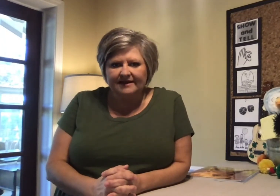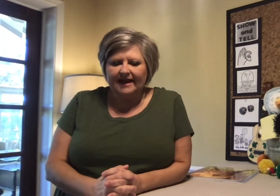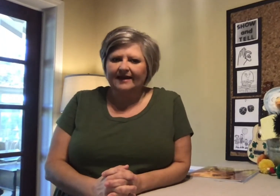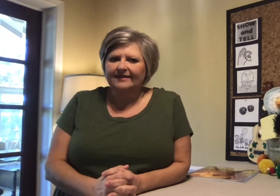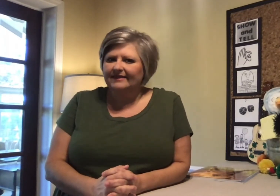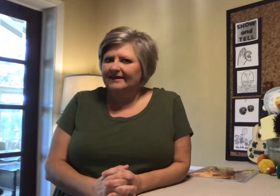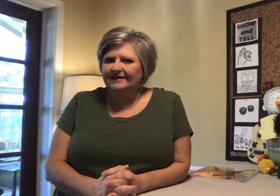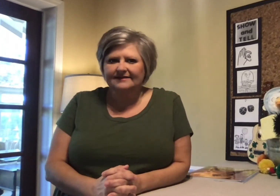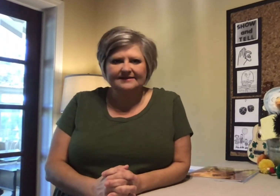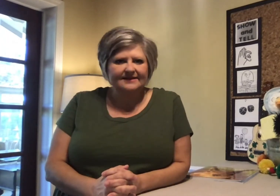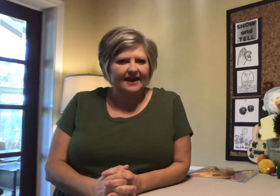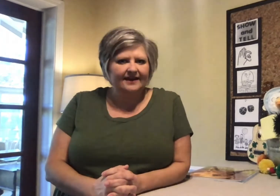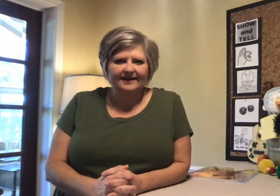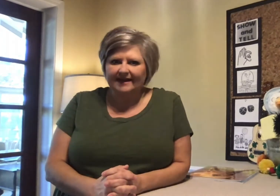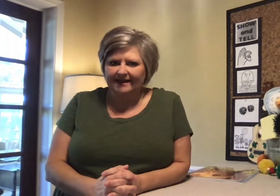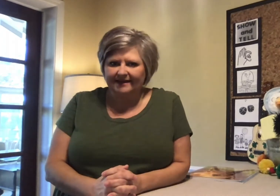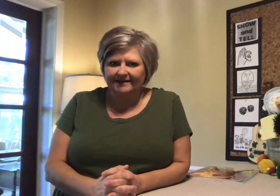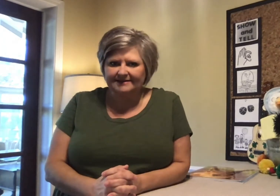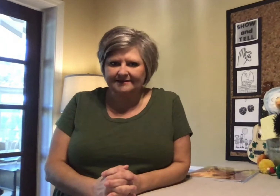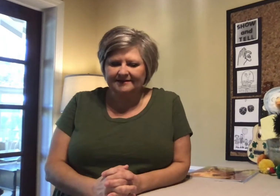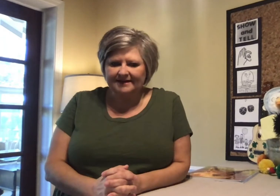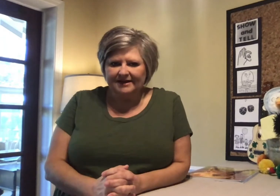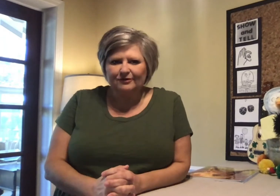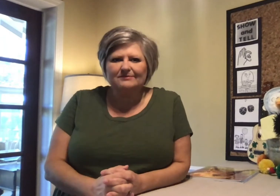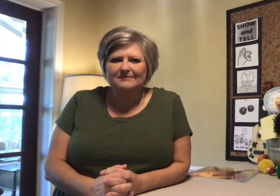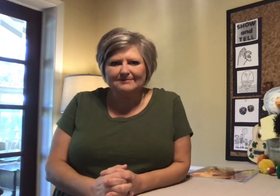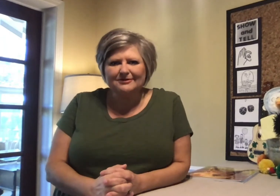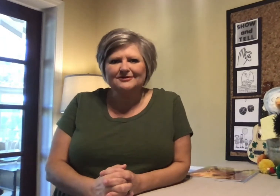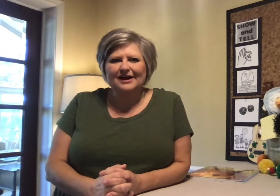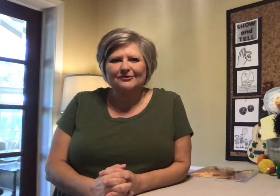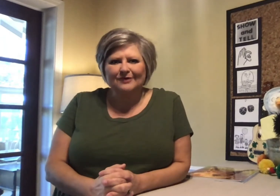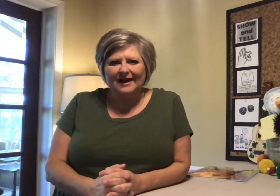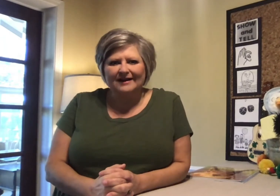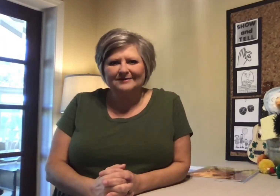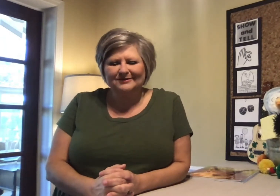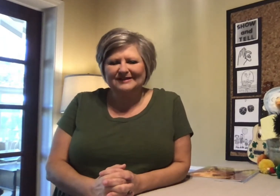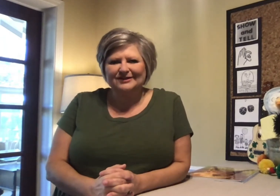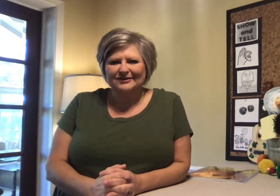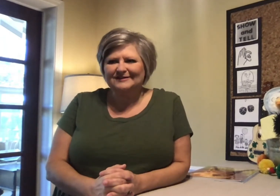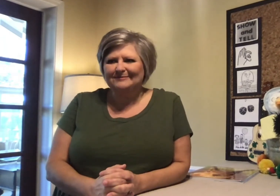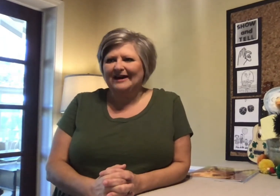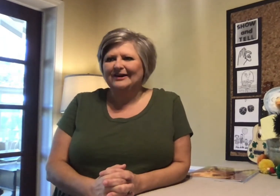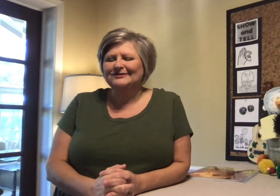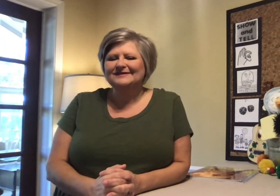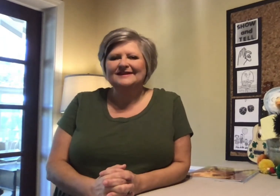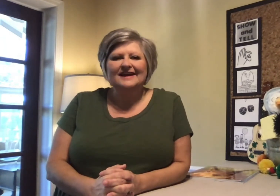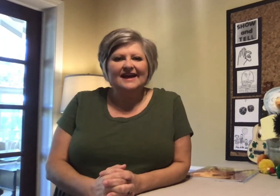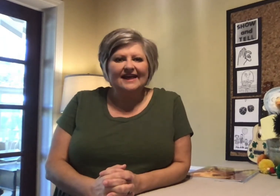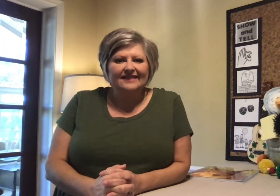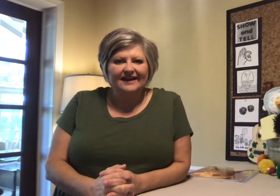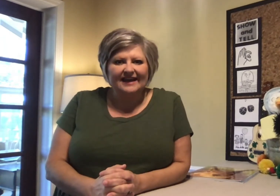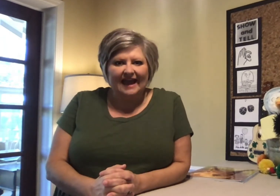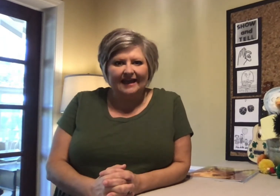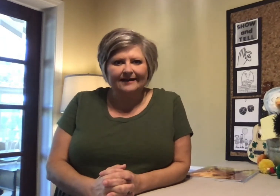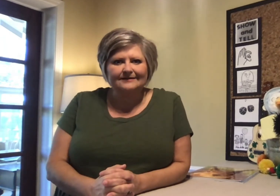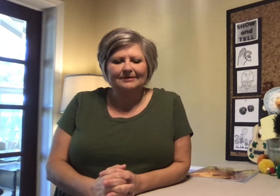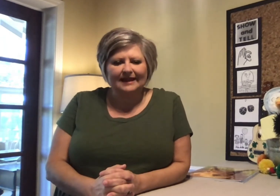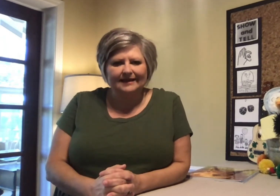and things that can't. Remember in our rhyme we talked about the cat playing